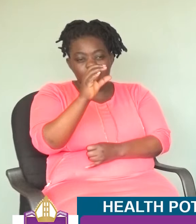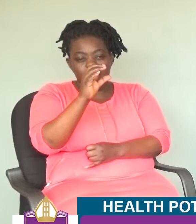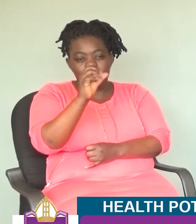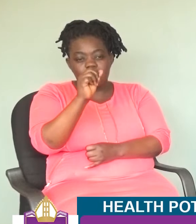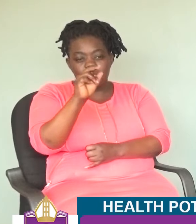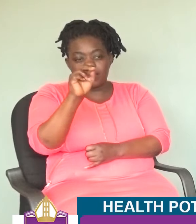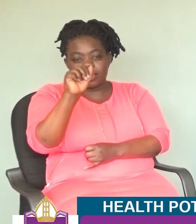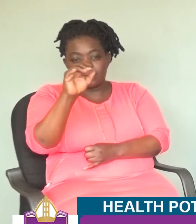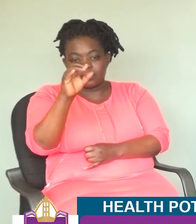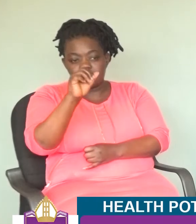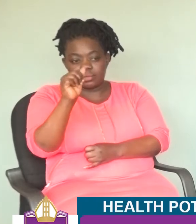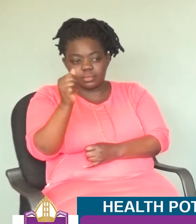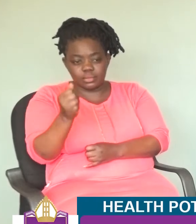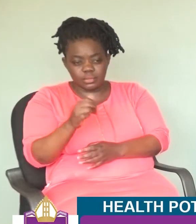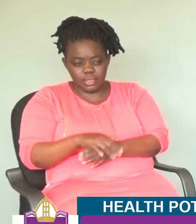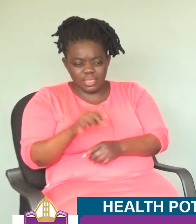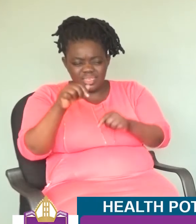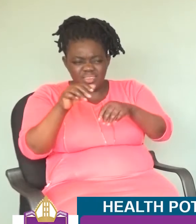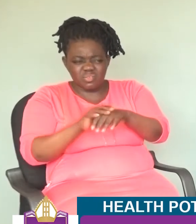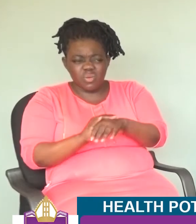So I think in this region they call it insenge.